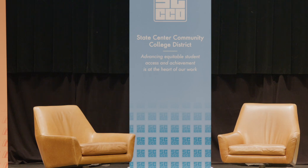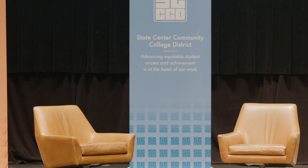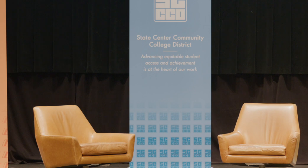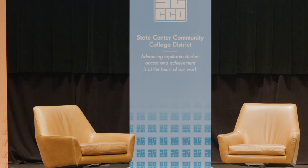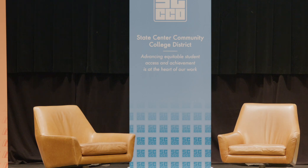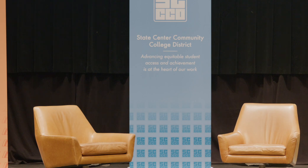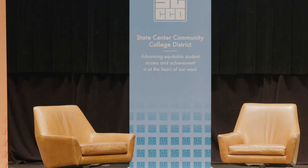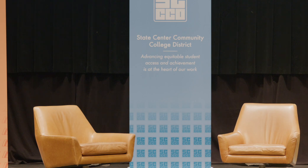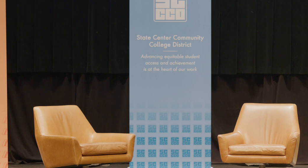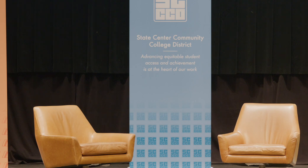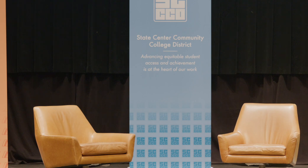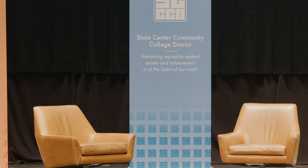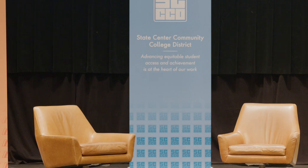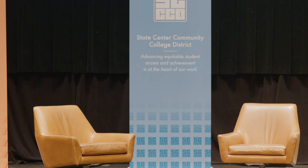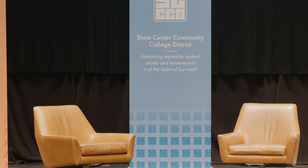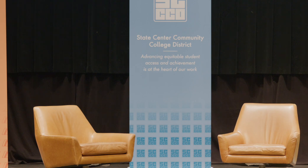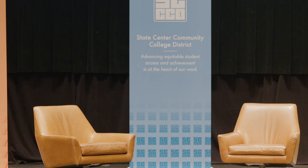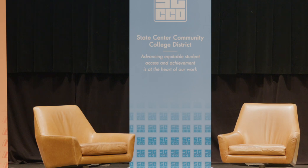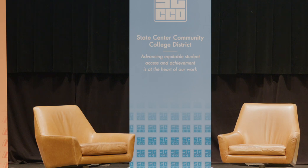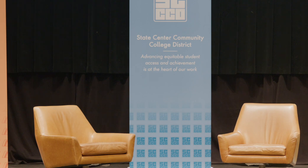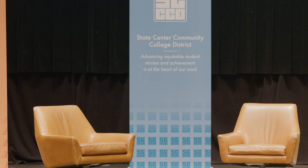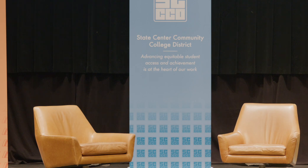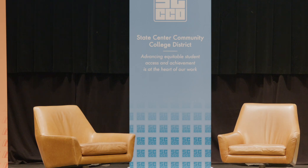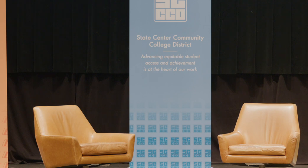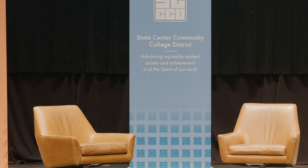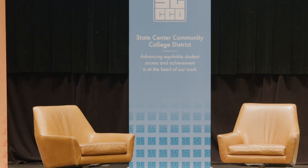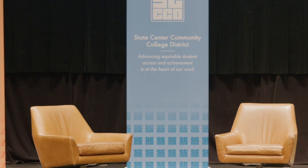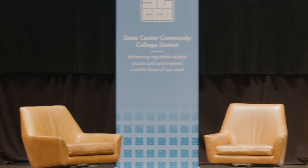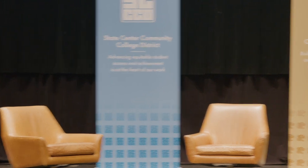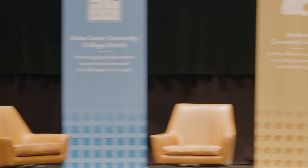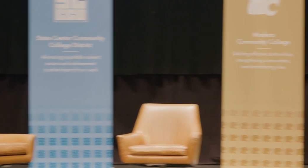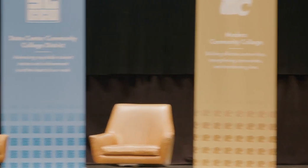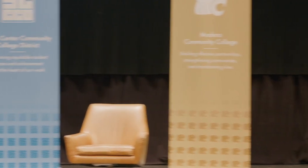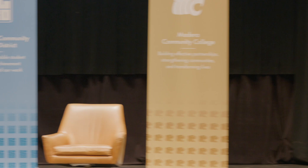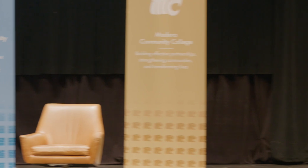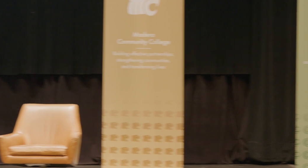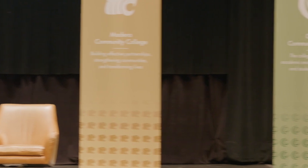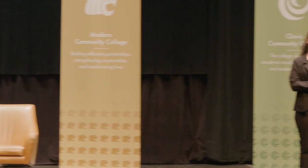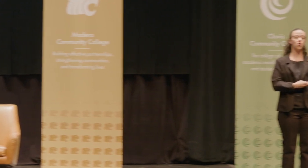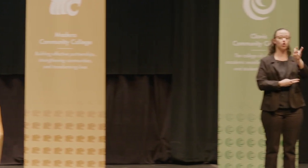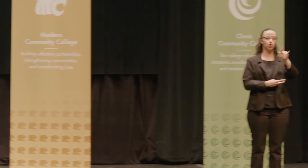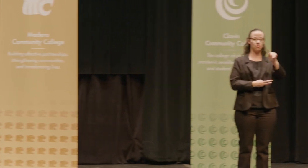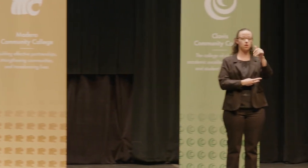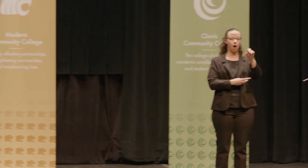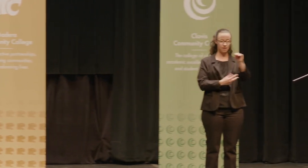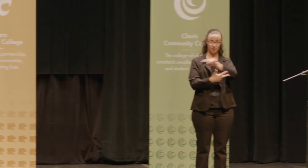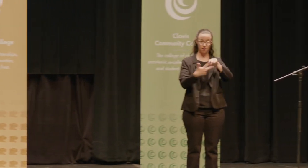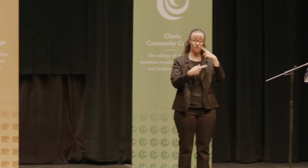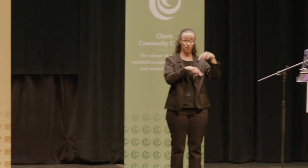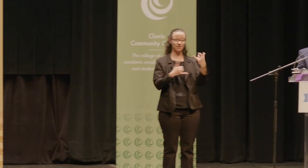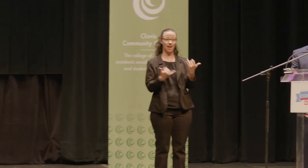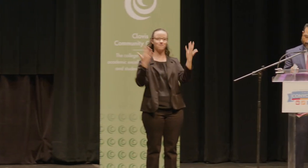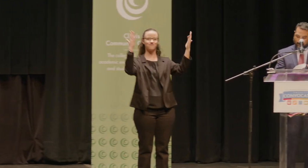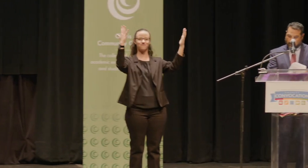Health. And then we'd like to specifically thank Ashley Hernandez, Dr. Felipe Mercado, and Dr. Sheila Thomas, and Artie Padilla for being here today. Let's give